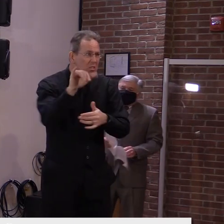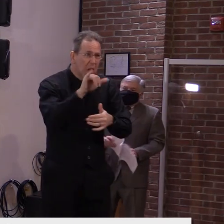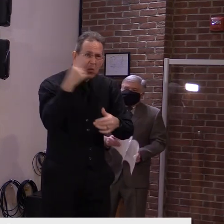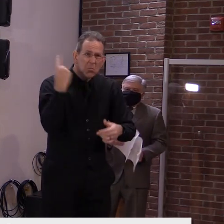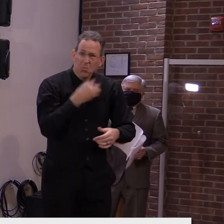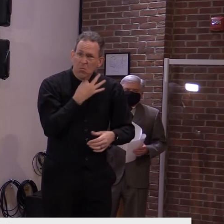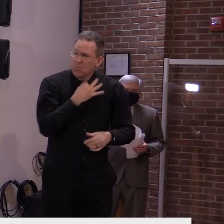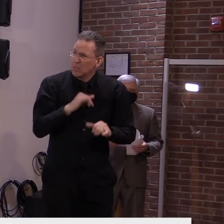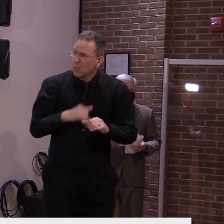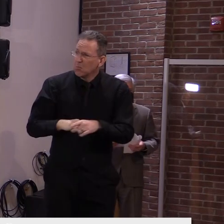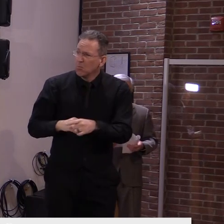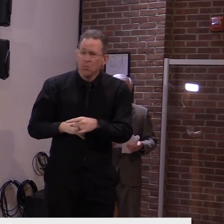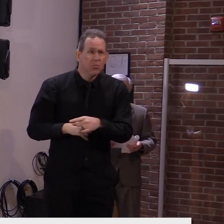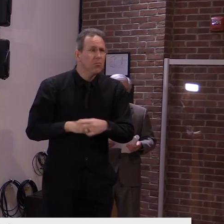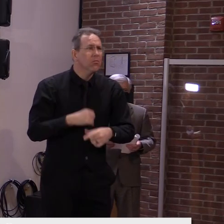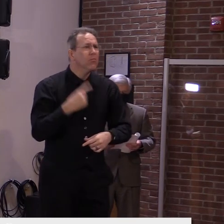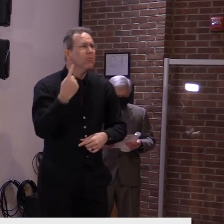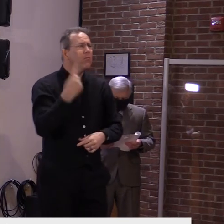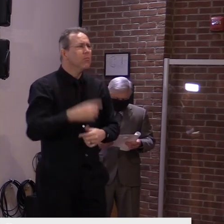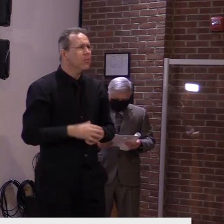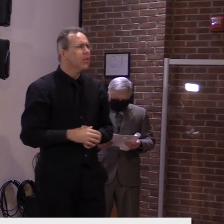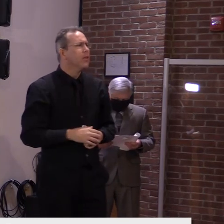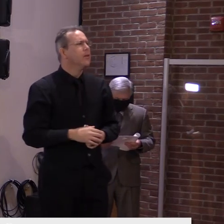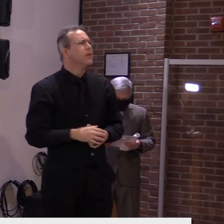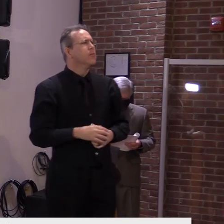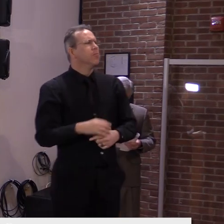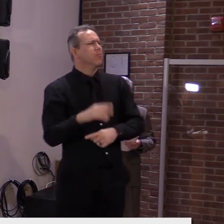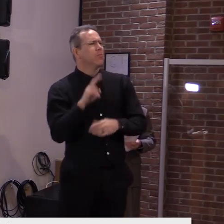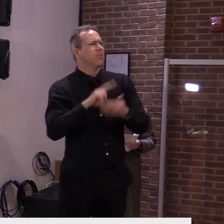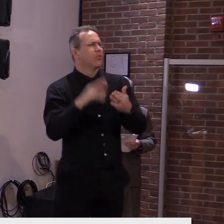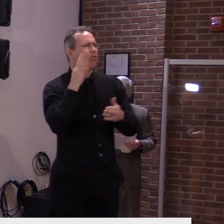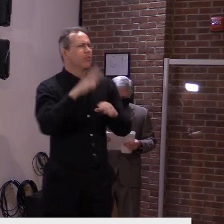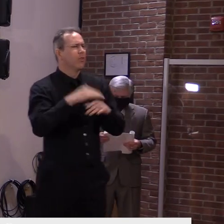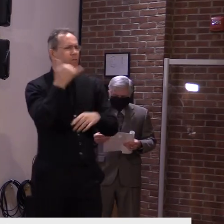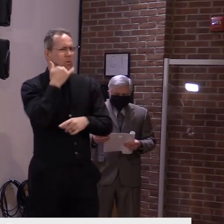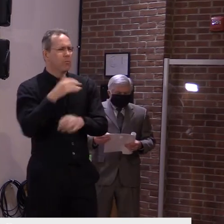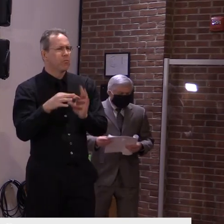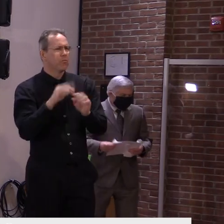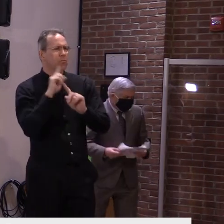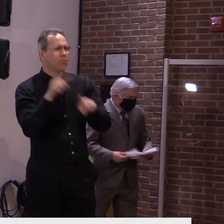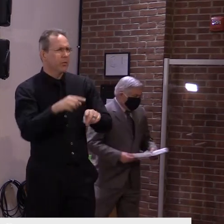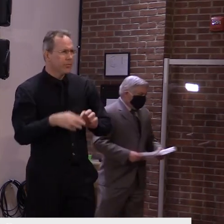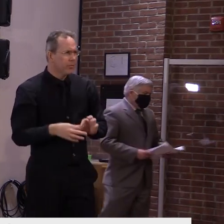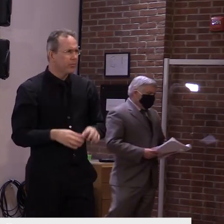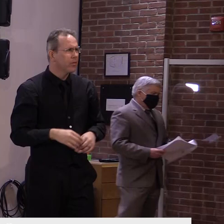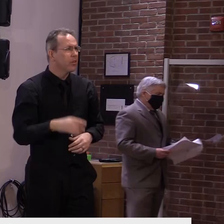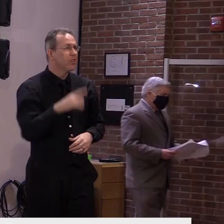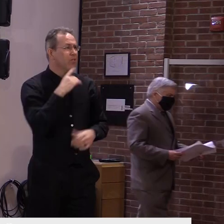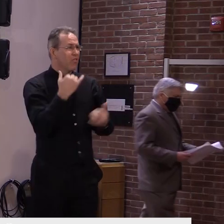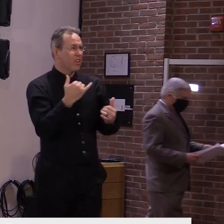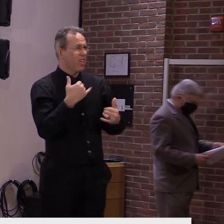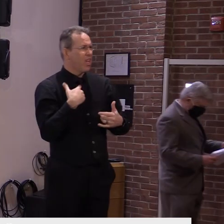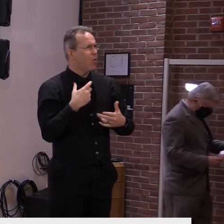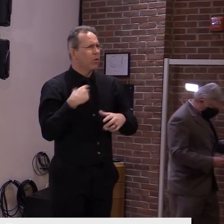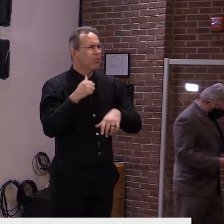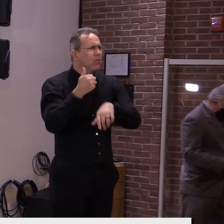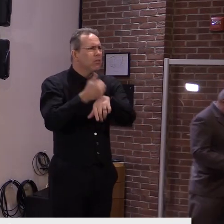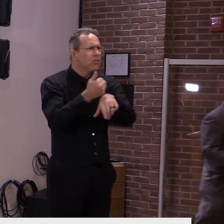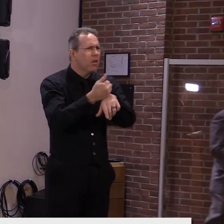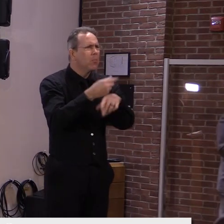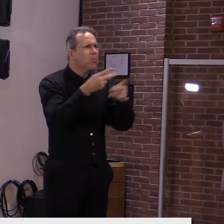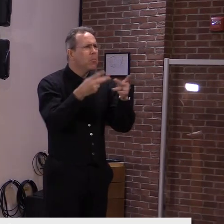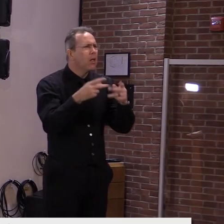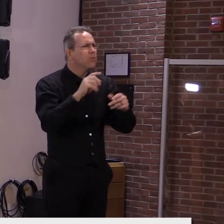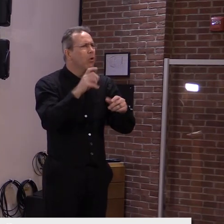Yeah, thanks for the question. I think it's too early to tell. I mean, we're rapidly, standing up the vaccination clinics, and certainly our goal is to